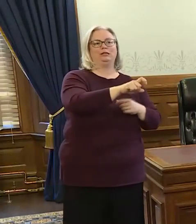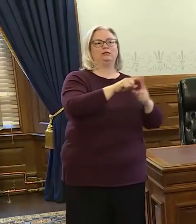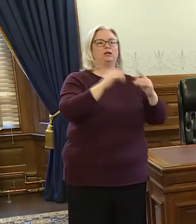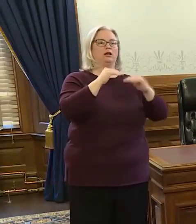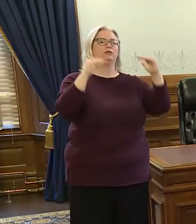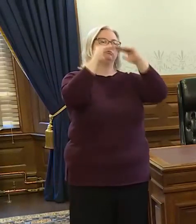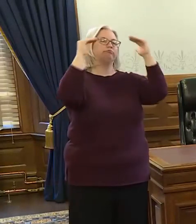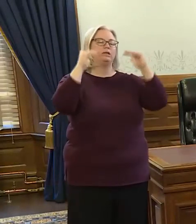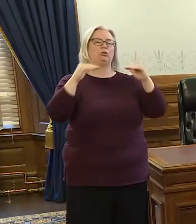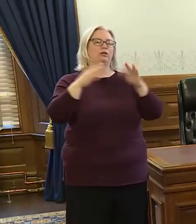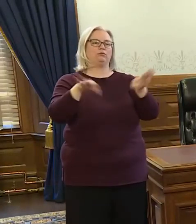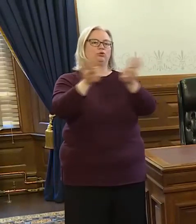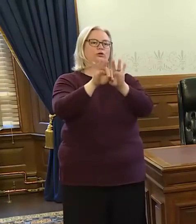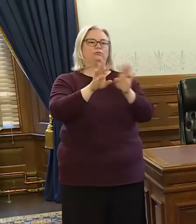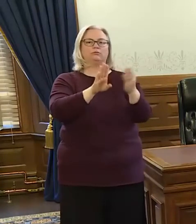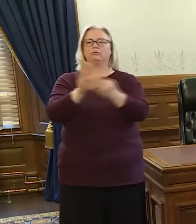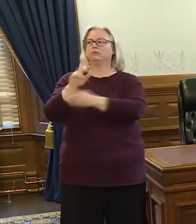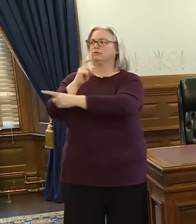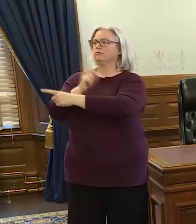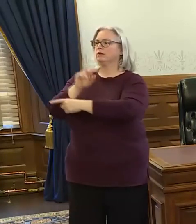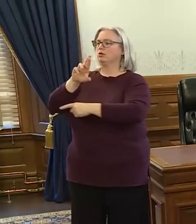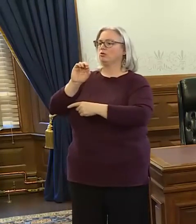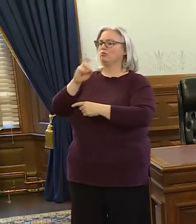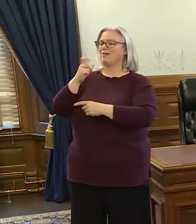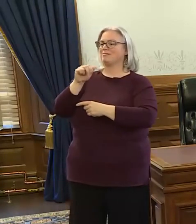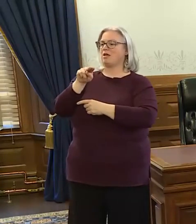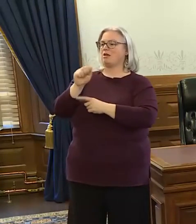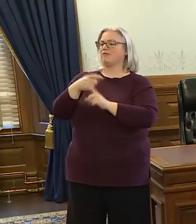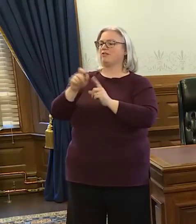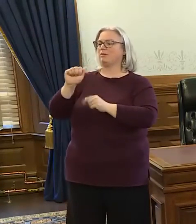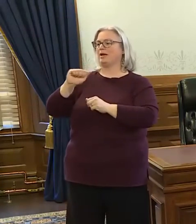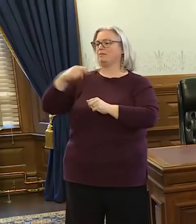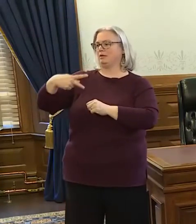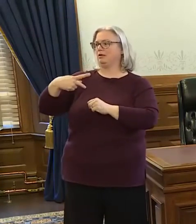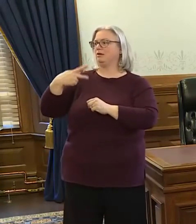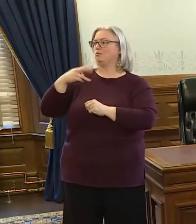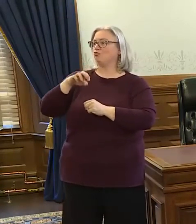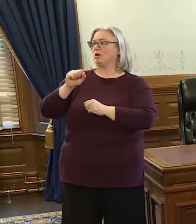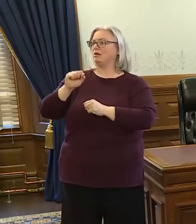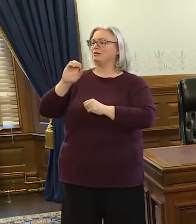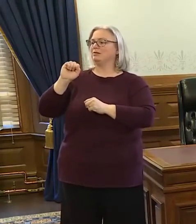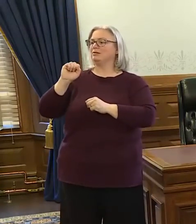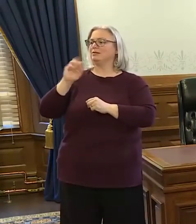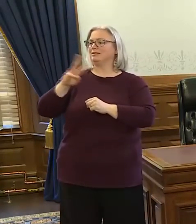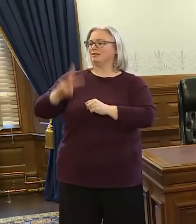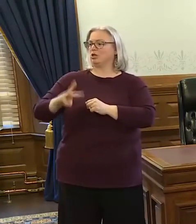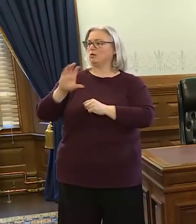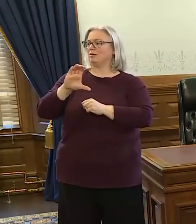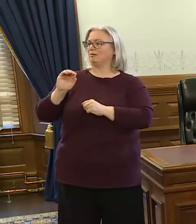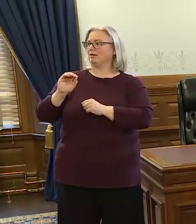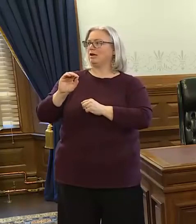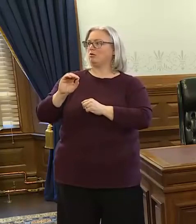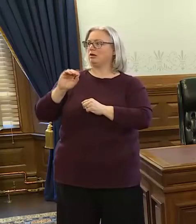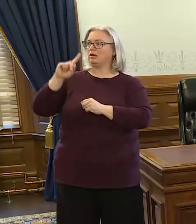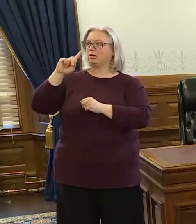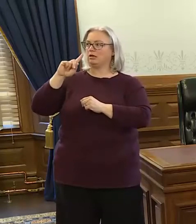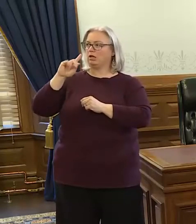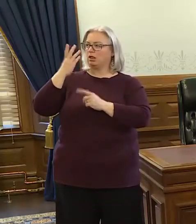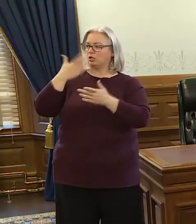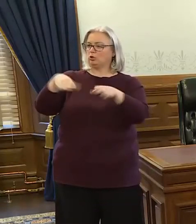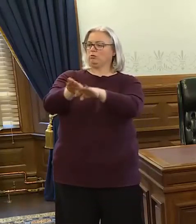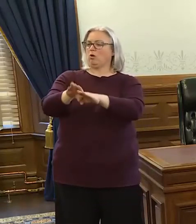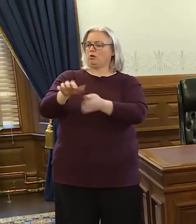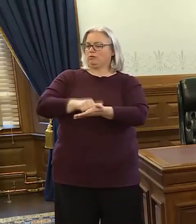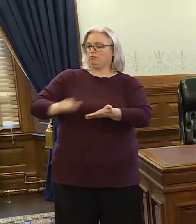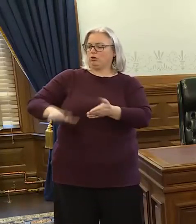just as pressing. Governor Roxana from the Associated Press asked, a Sedgwick County commissioner seeking to temporarily close an abortion